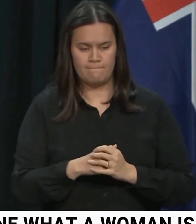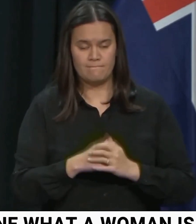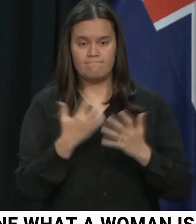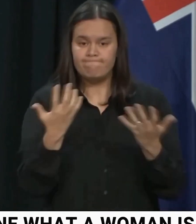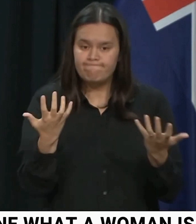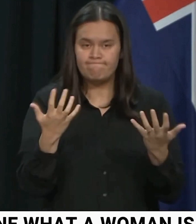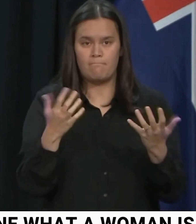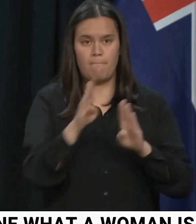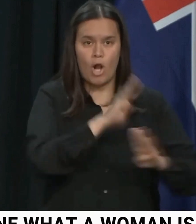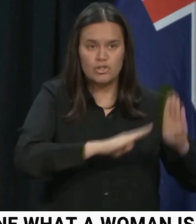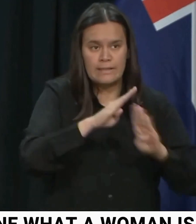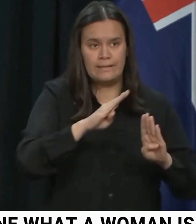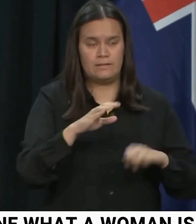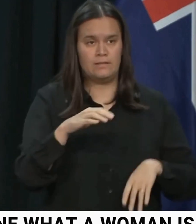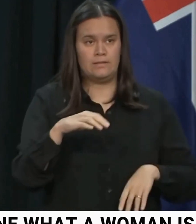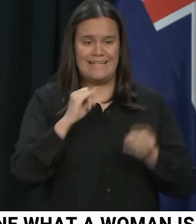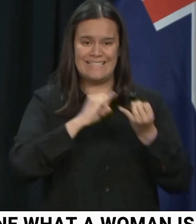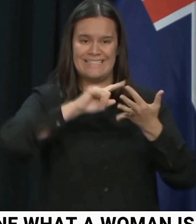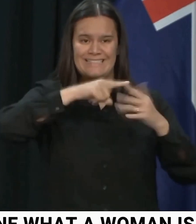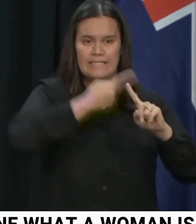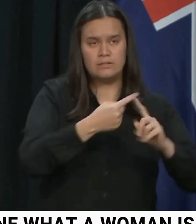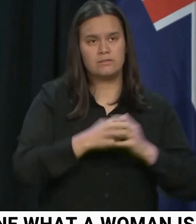Biology, sex, gender,